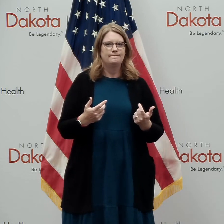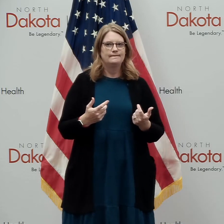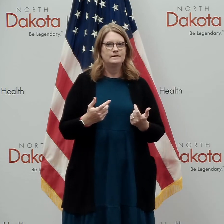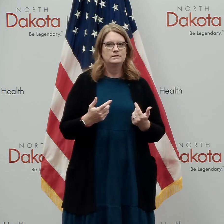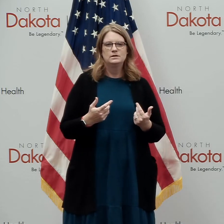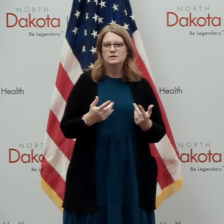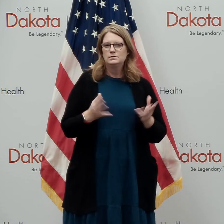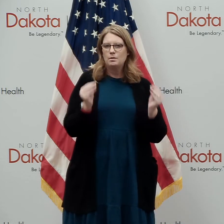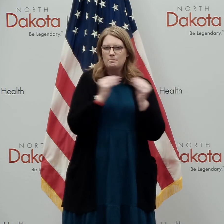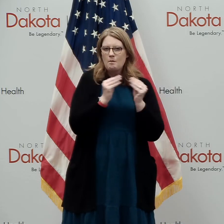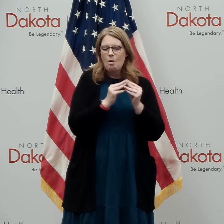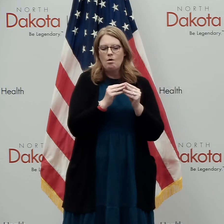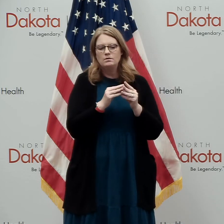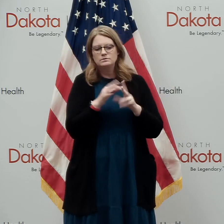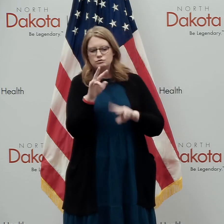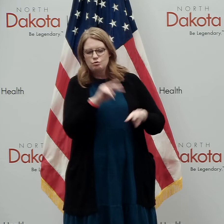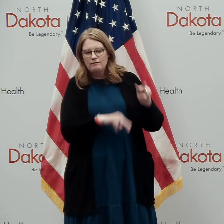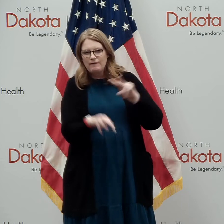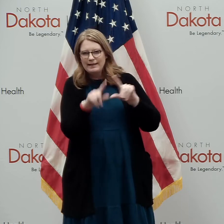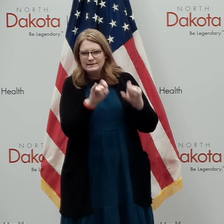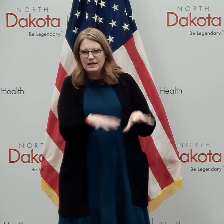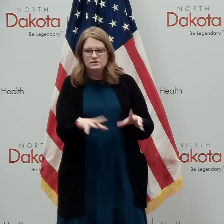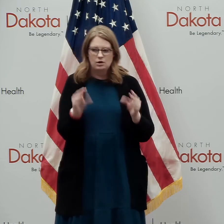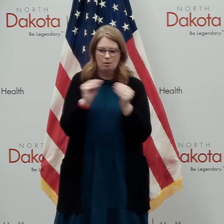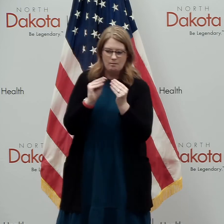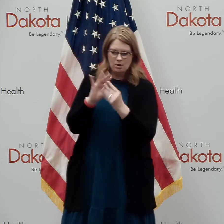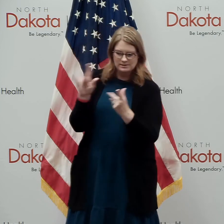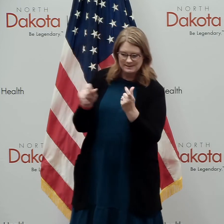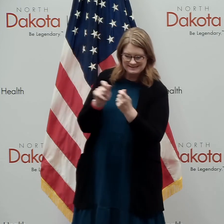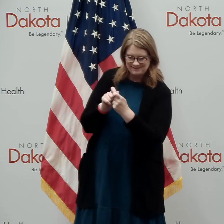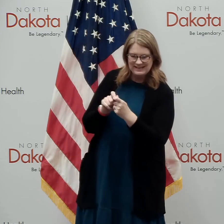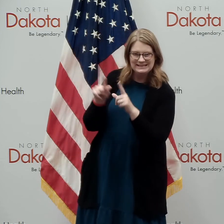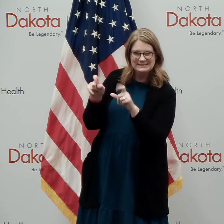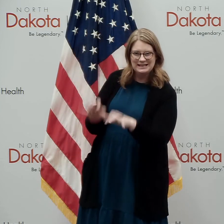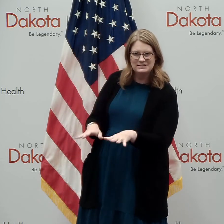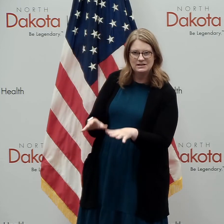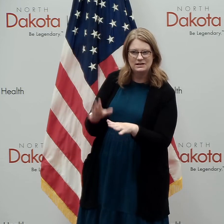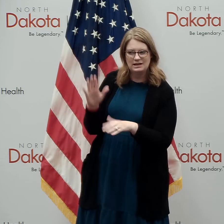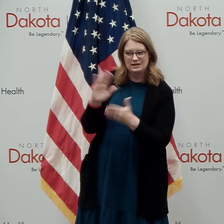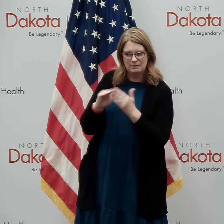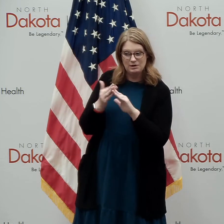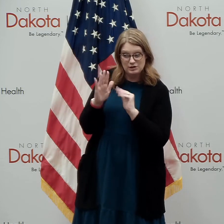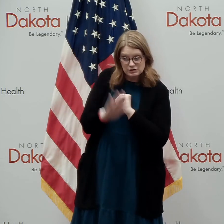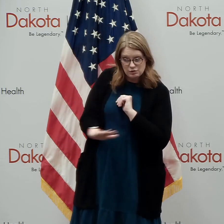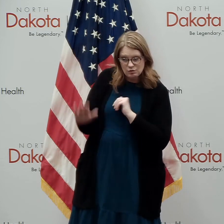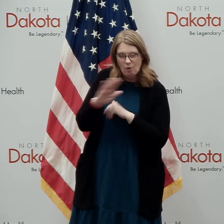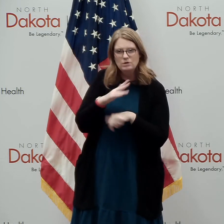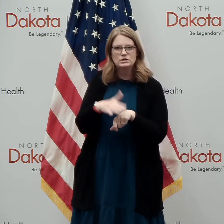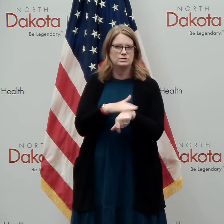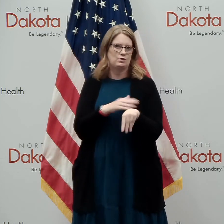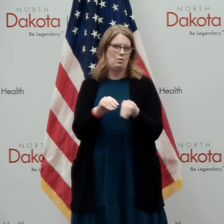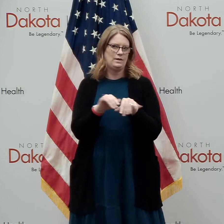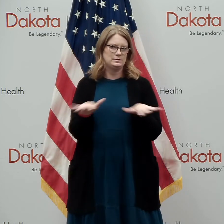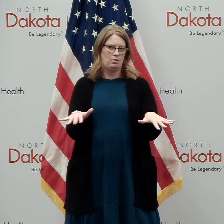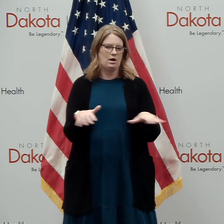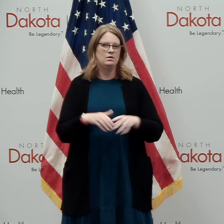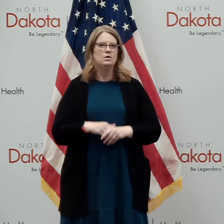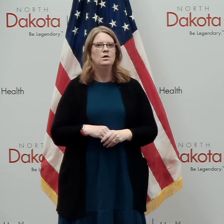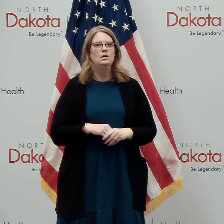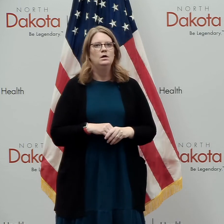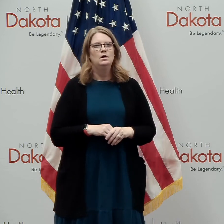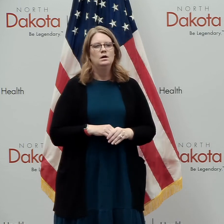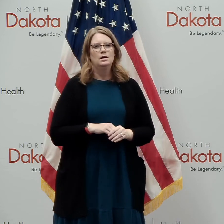do more surveillance testing or more targeted testing in your communities to help slow the spread? I would also say too that we were